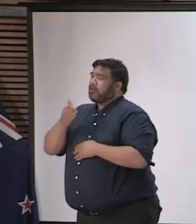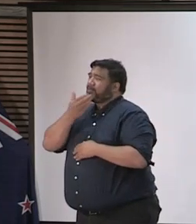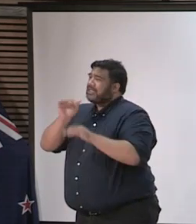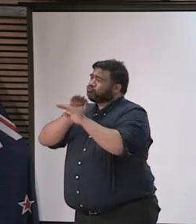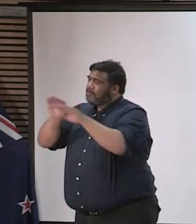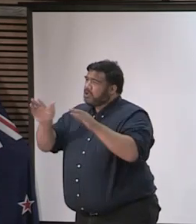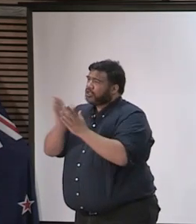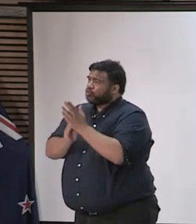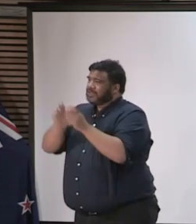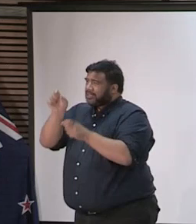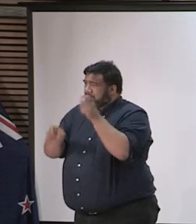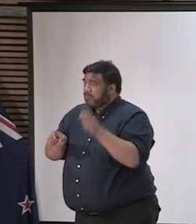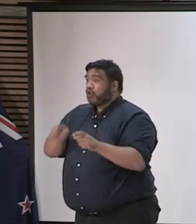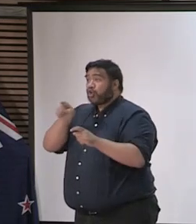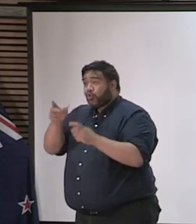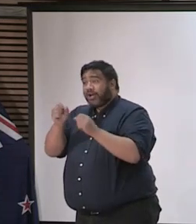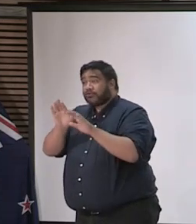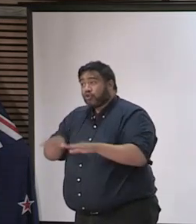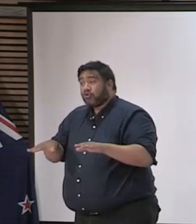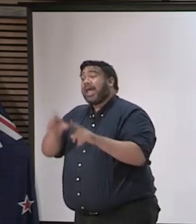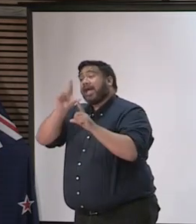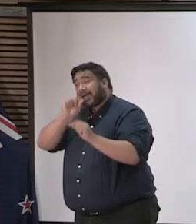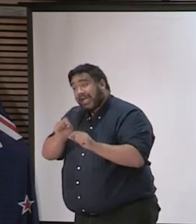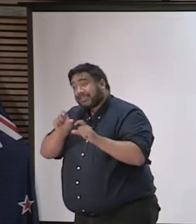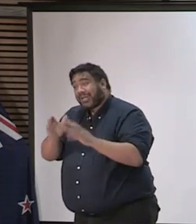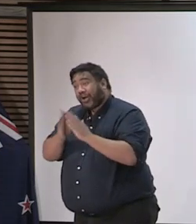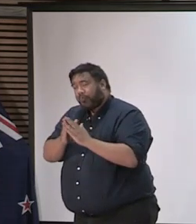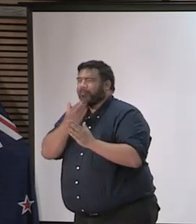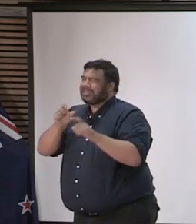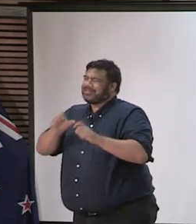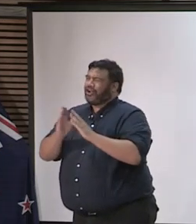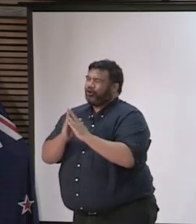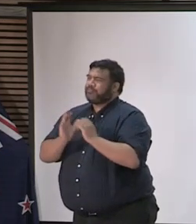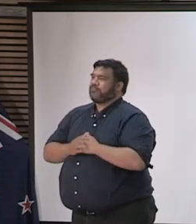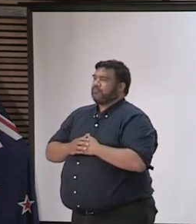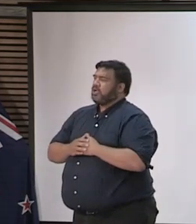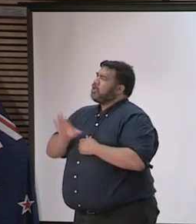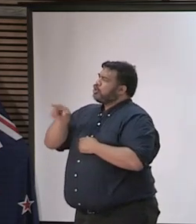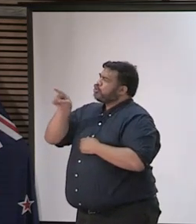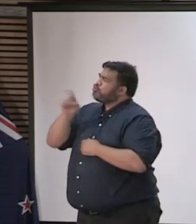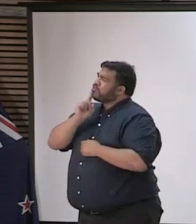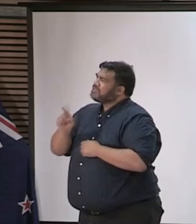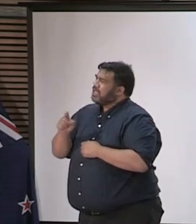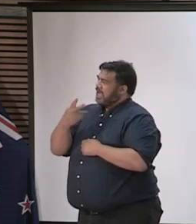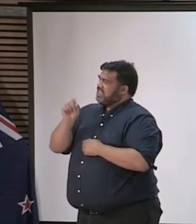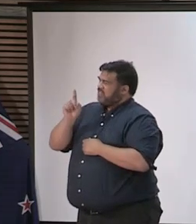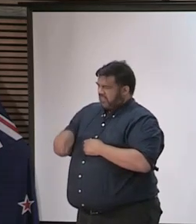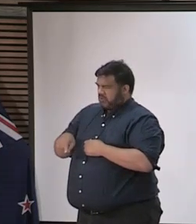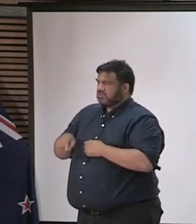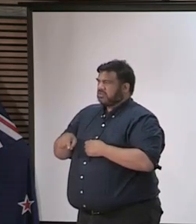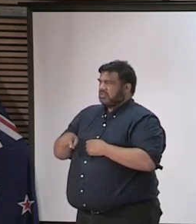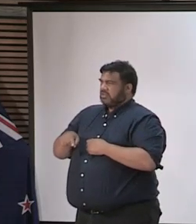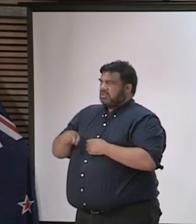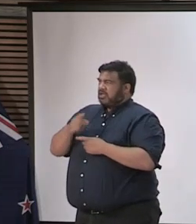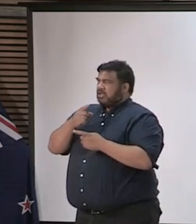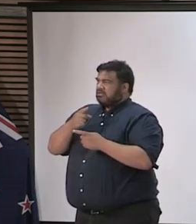keep your kids at home. Also, you said that 80,000 packs have been sent out in English, 10,000 in Māori. How many packs are